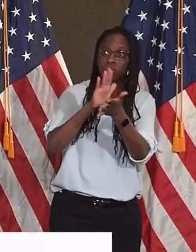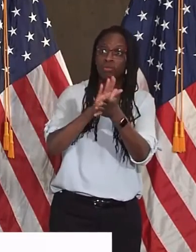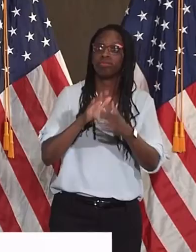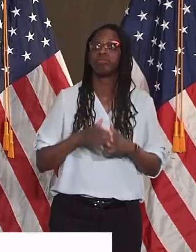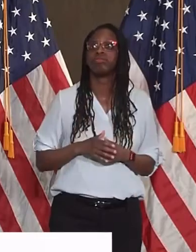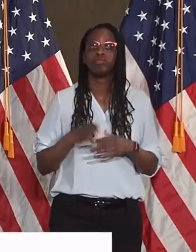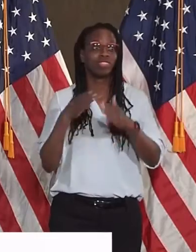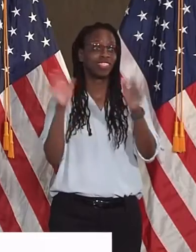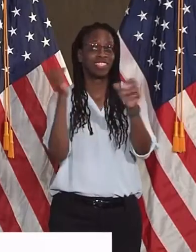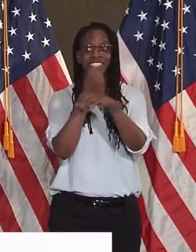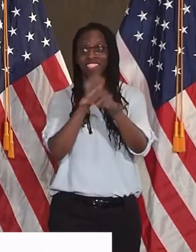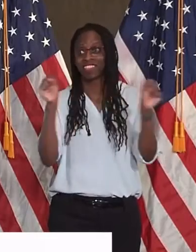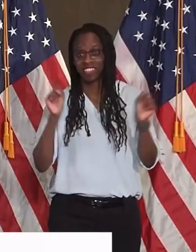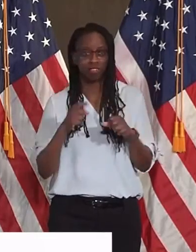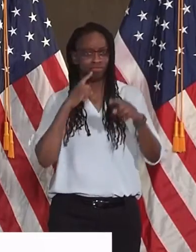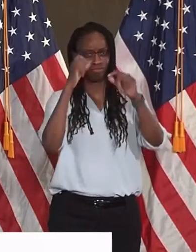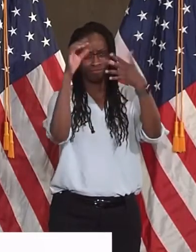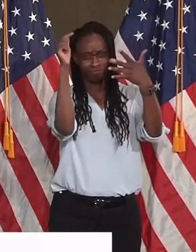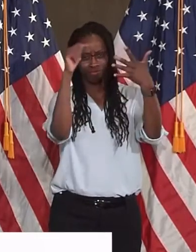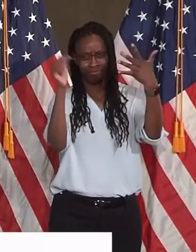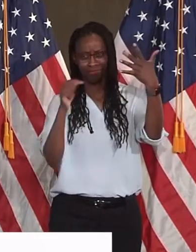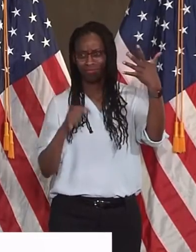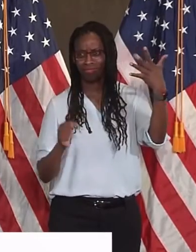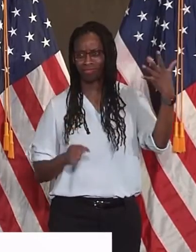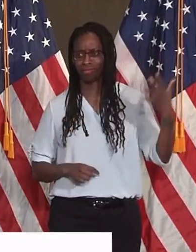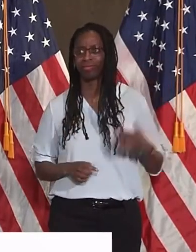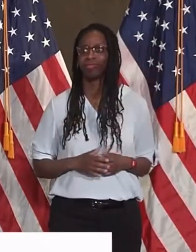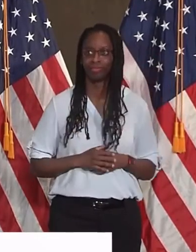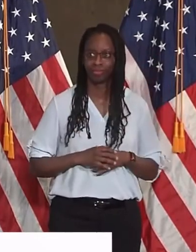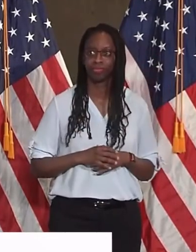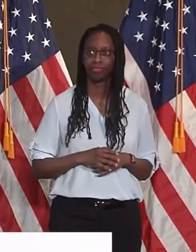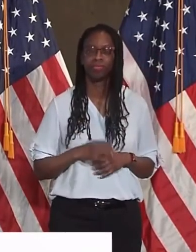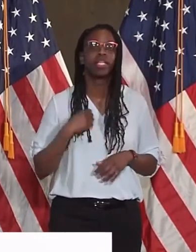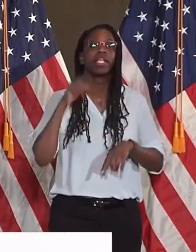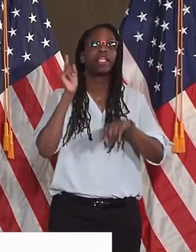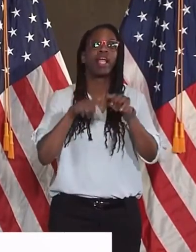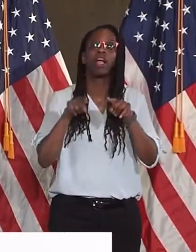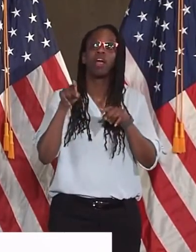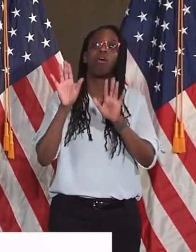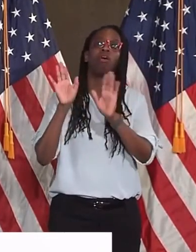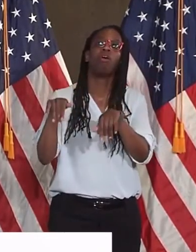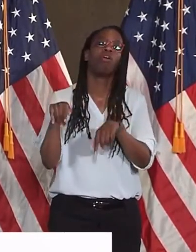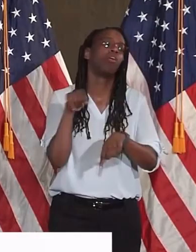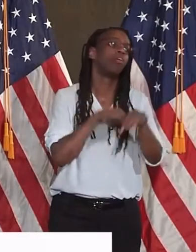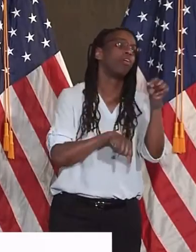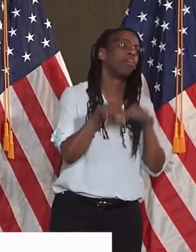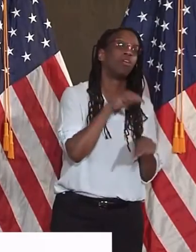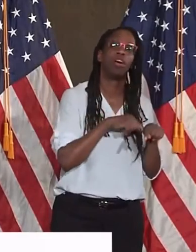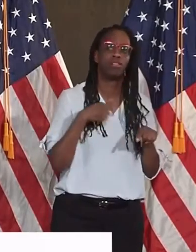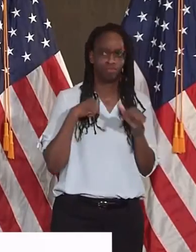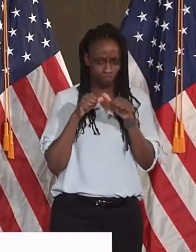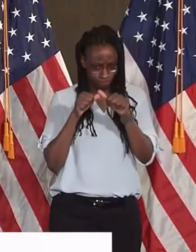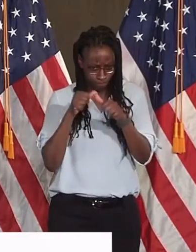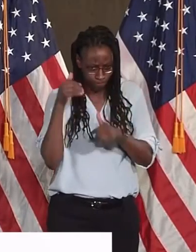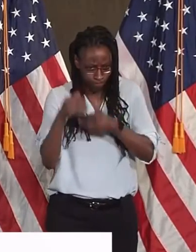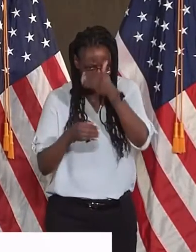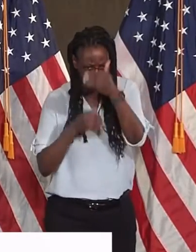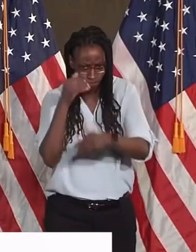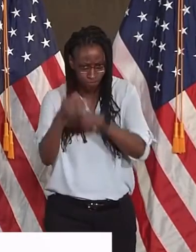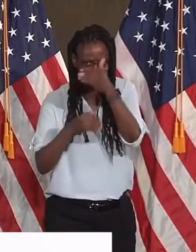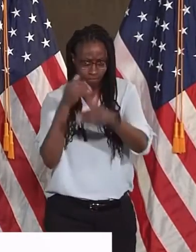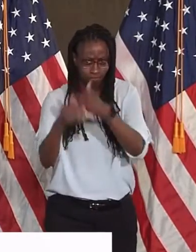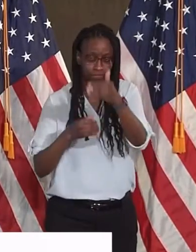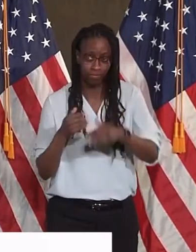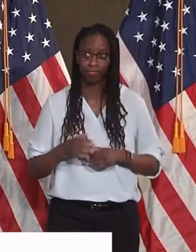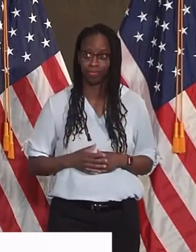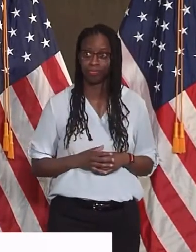go back. Our only option is to go better. Today is a new day for the city of Boston, and